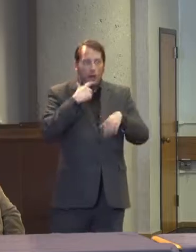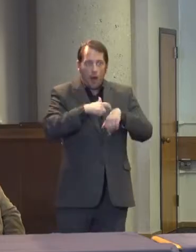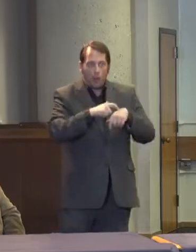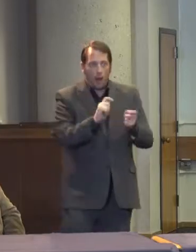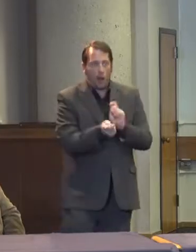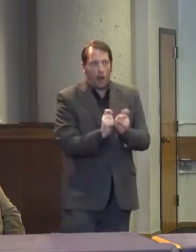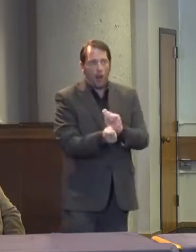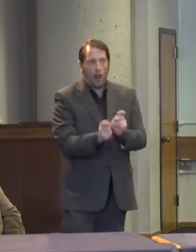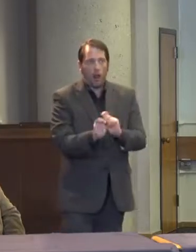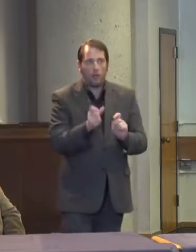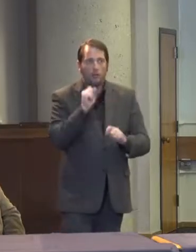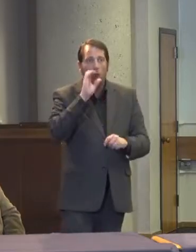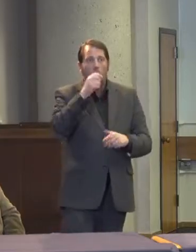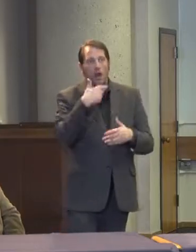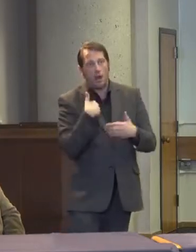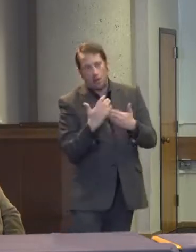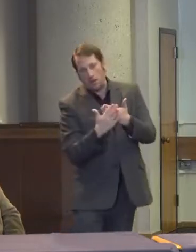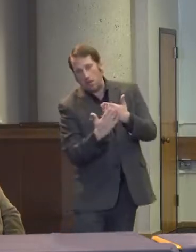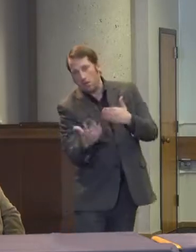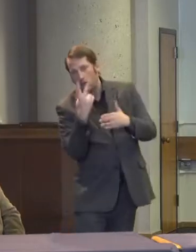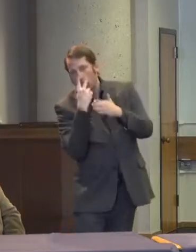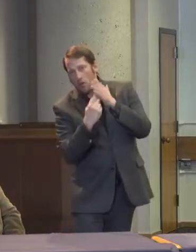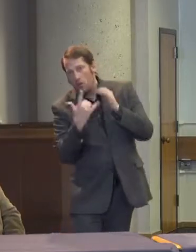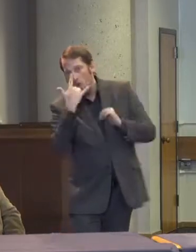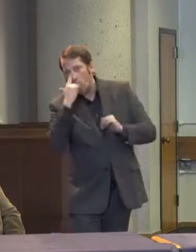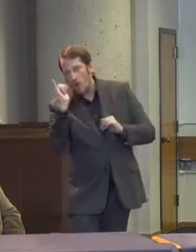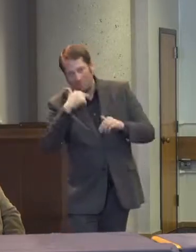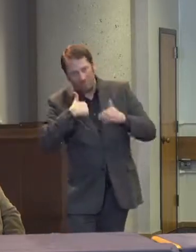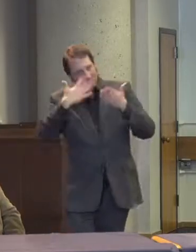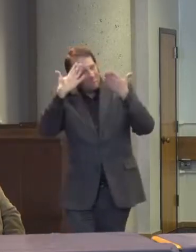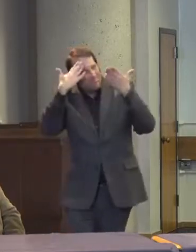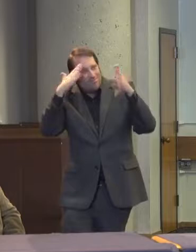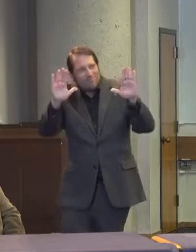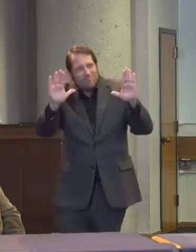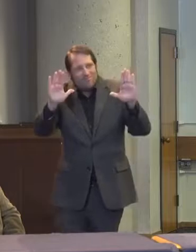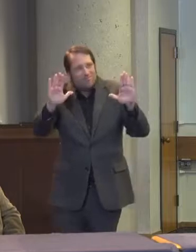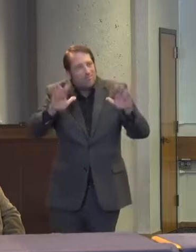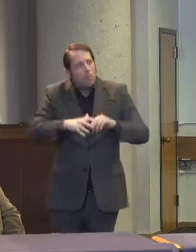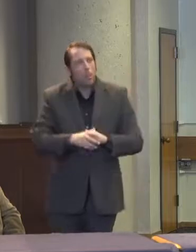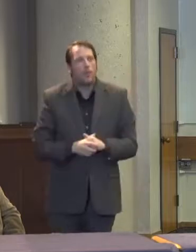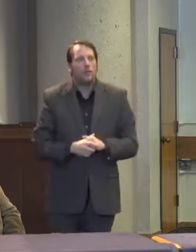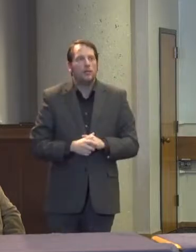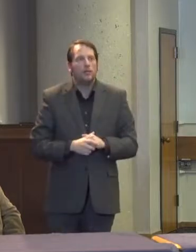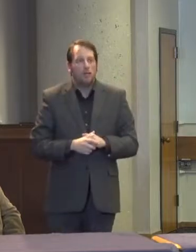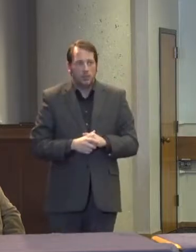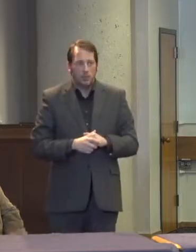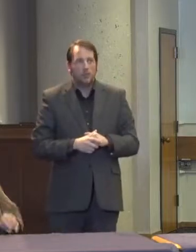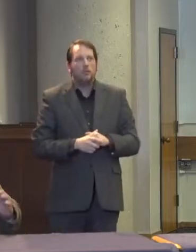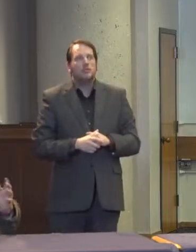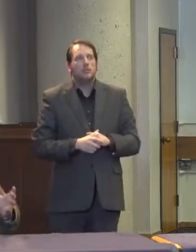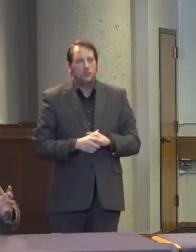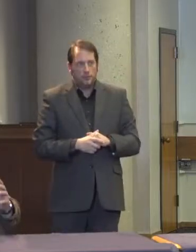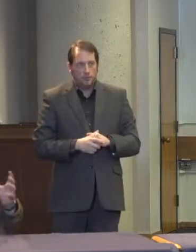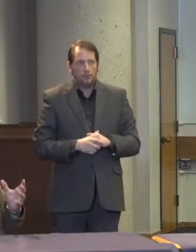what's going to happen. What I do know is going to happen is we're going to err on the side of students around grading. We're going to keep